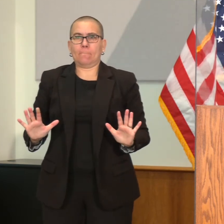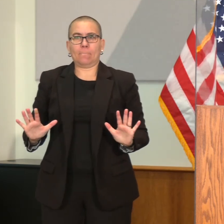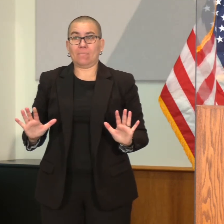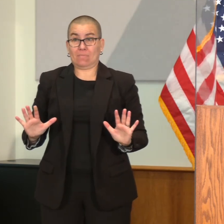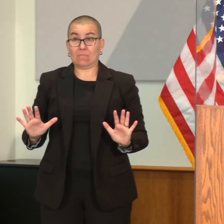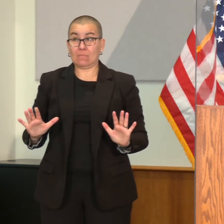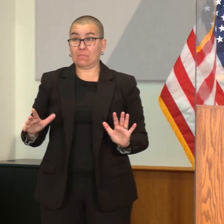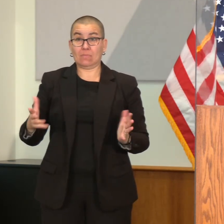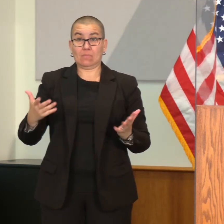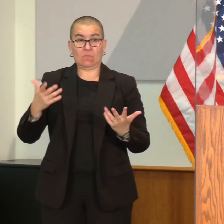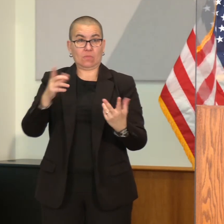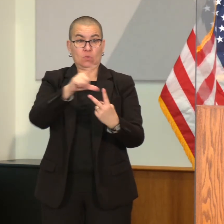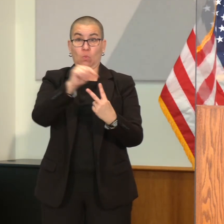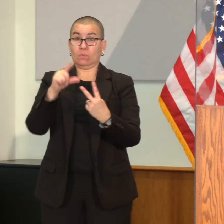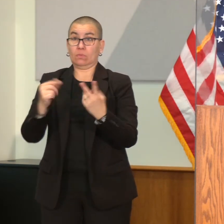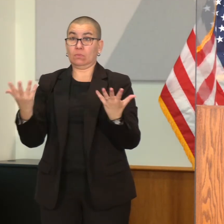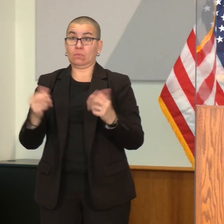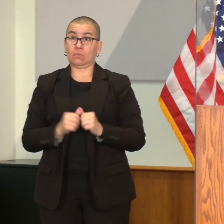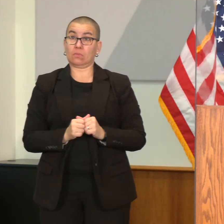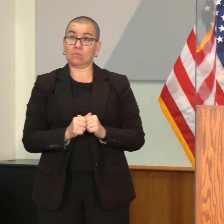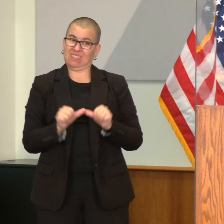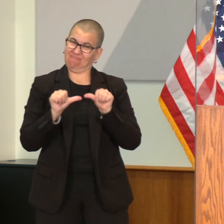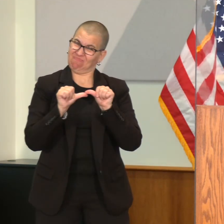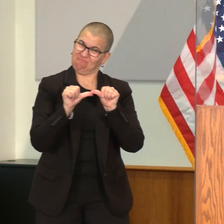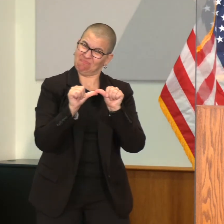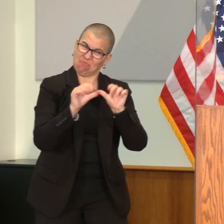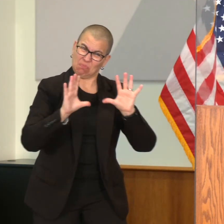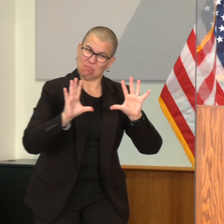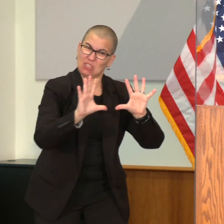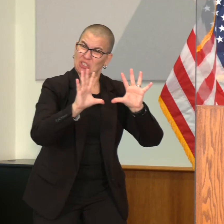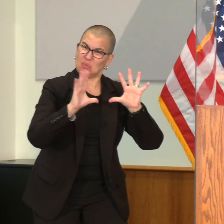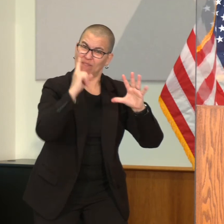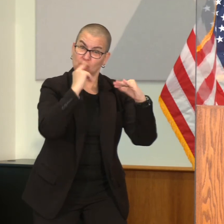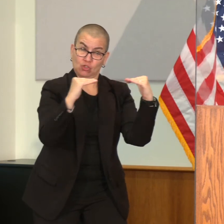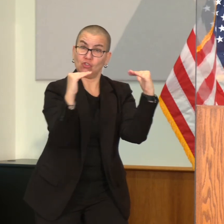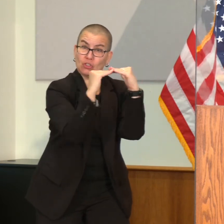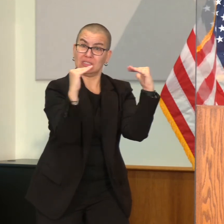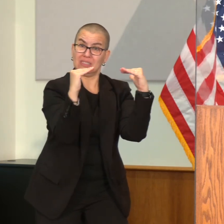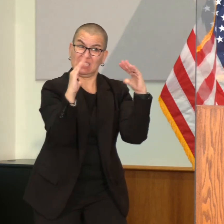for justice and build on the foundation of the verdict,